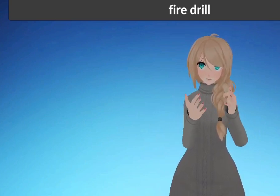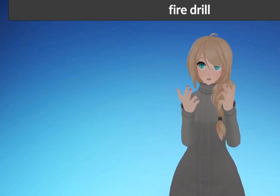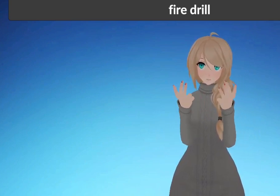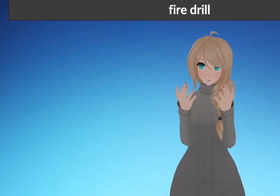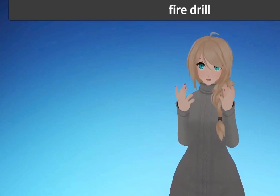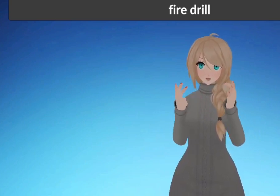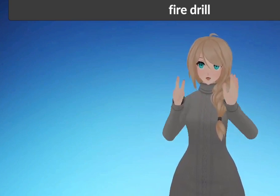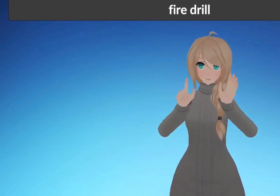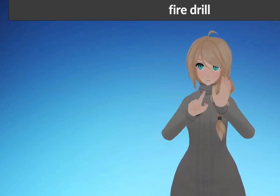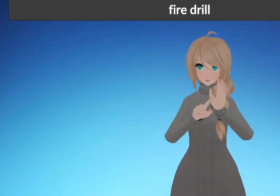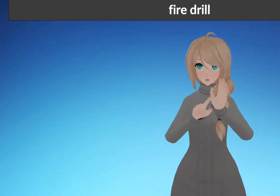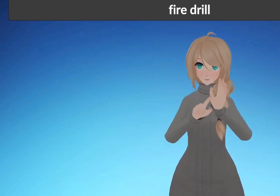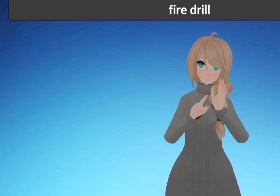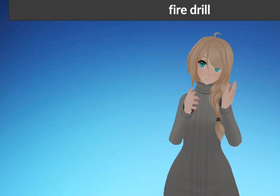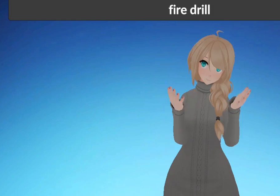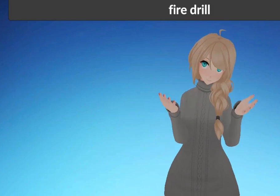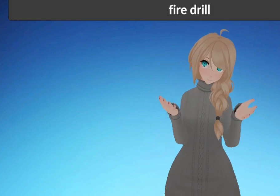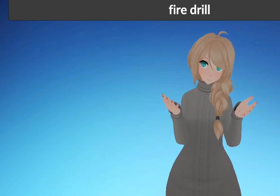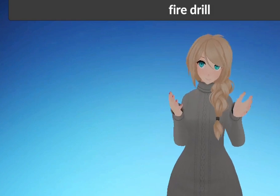testing fire girl.